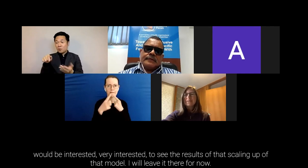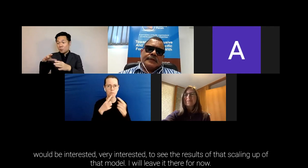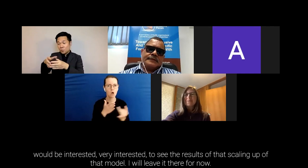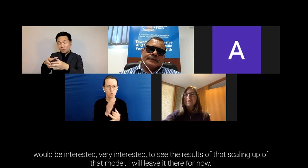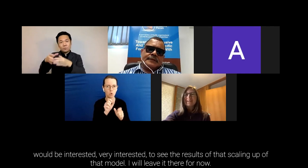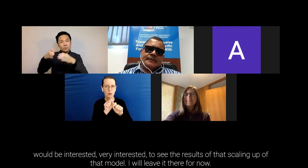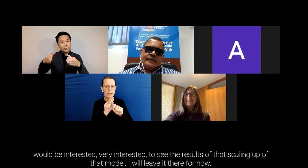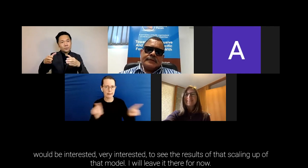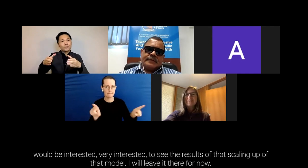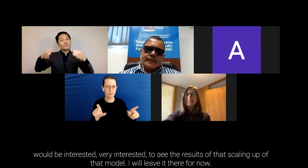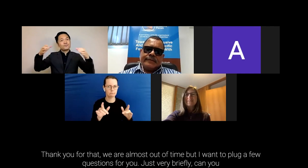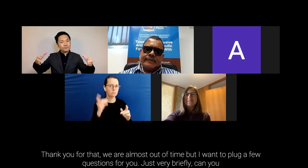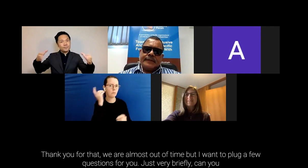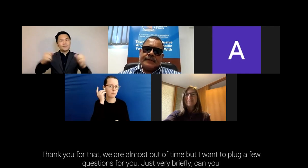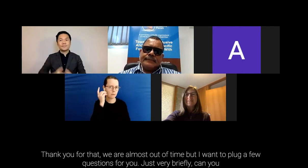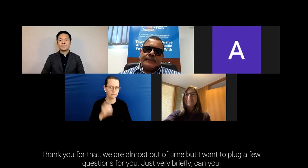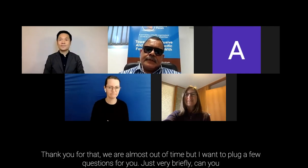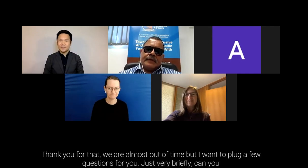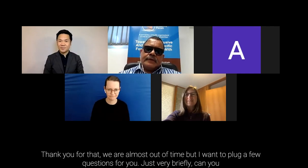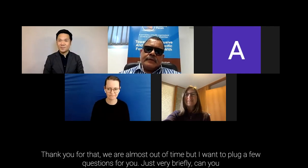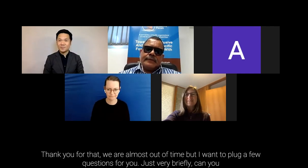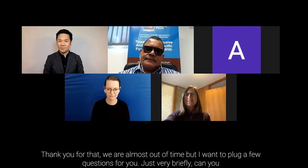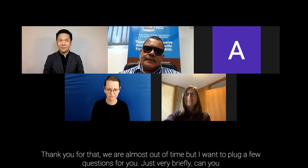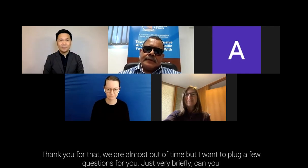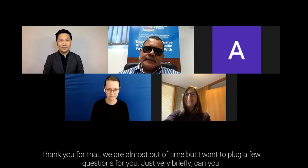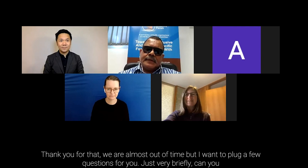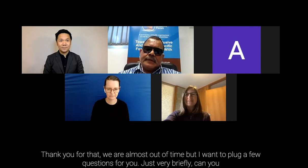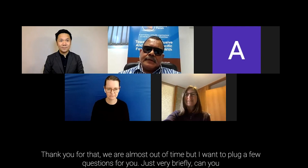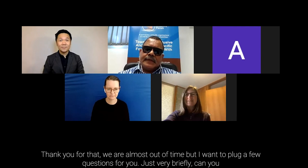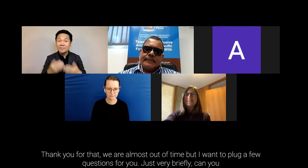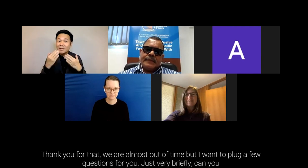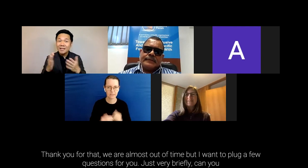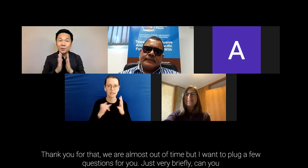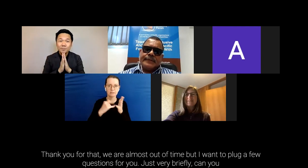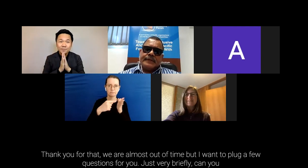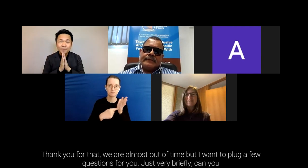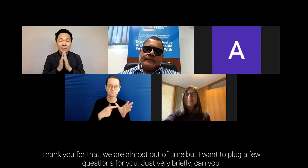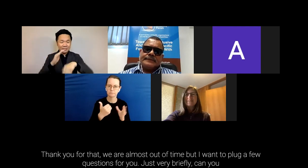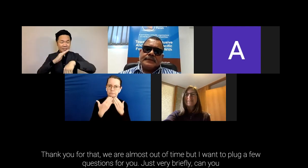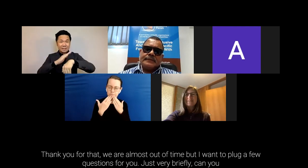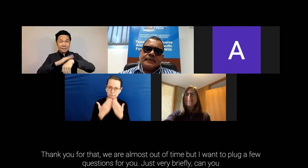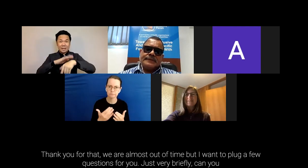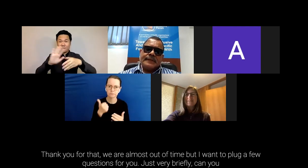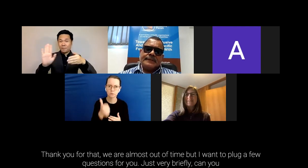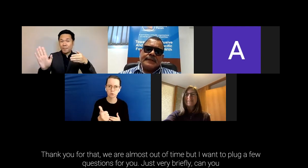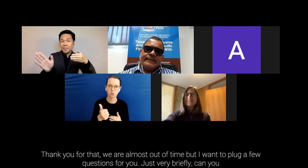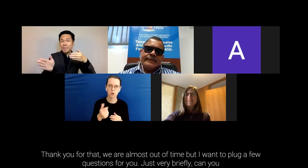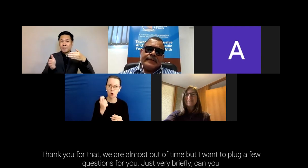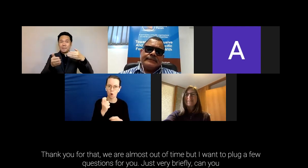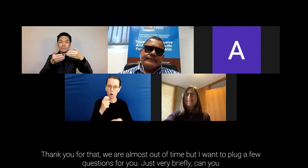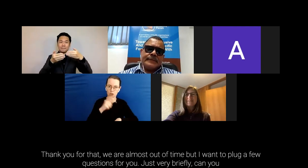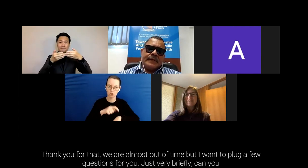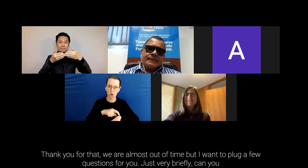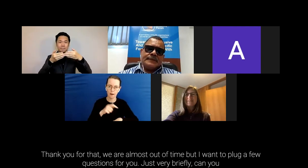I'll leave it there for now. Thank you for that. We are almost out of time, but I just want to plug in a quick question to you, Janatal. If